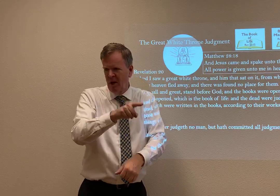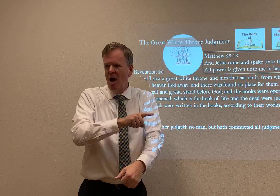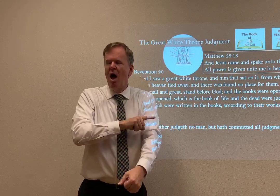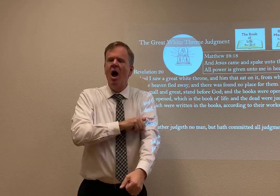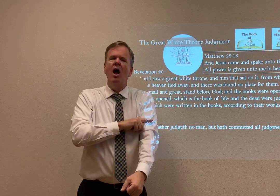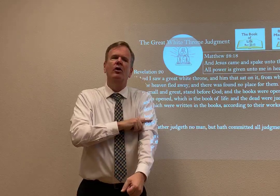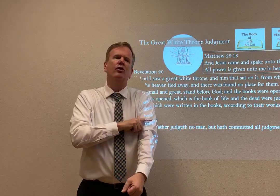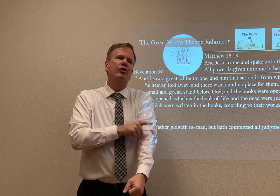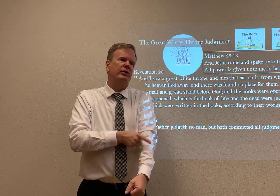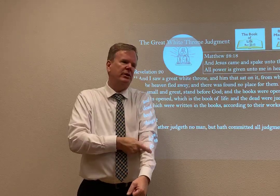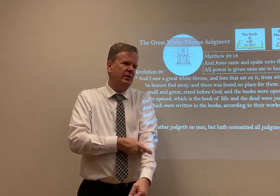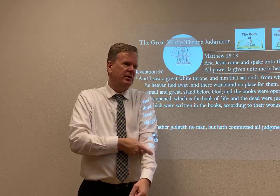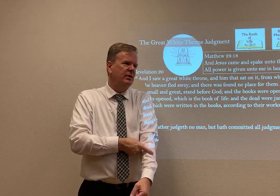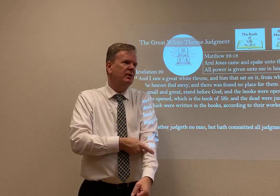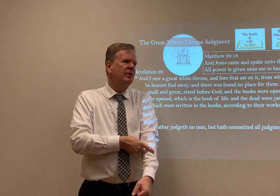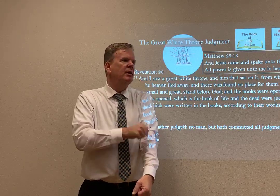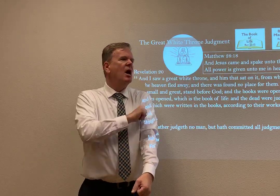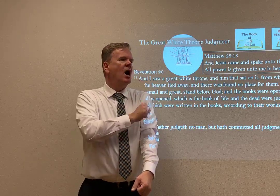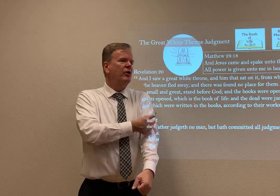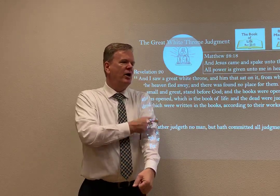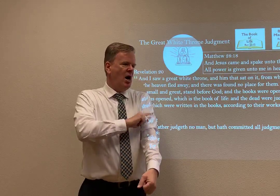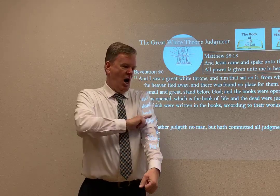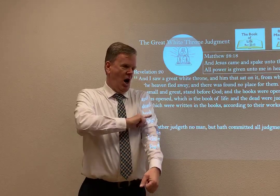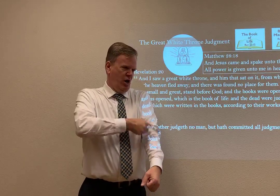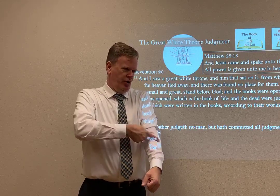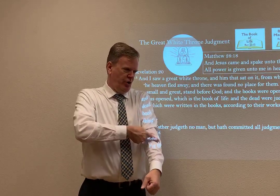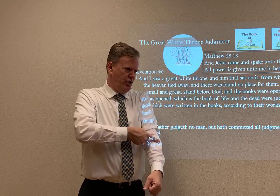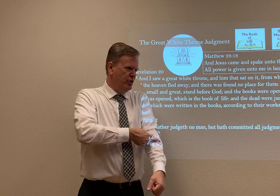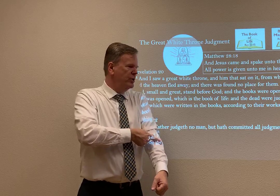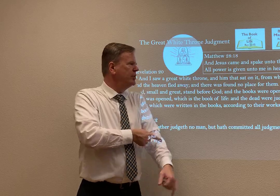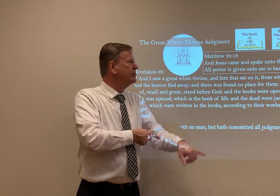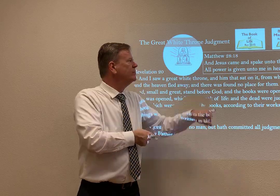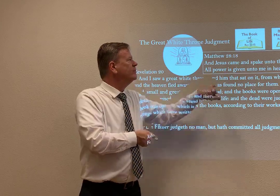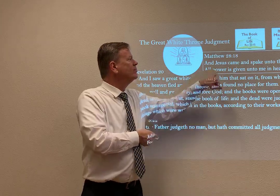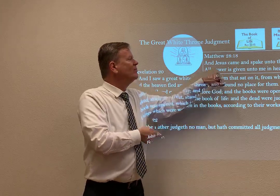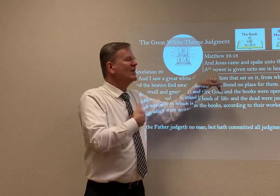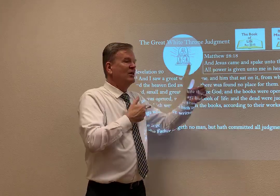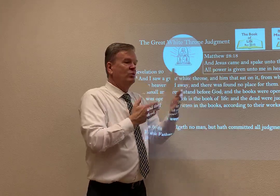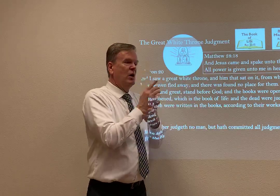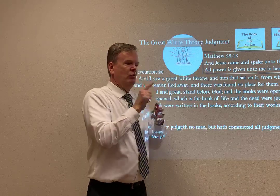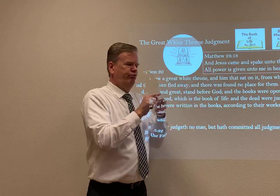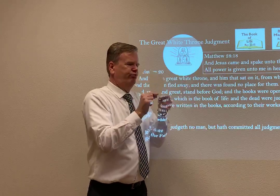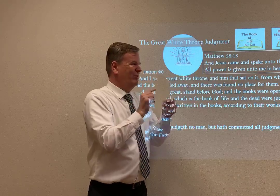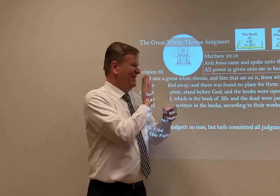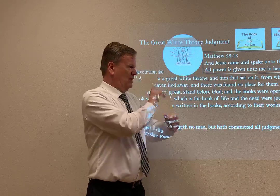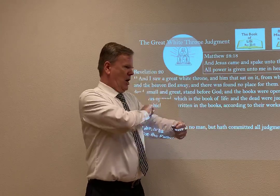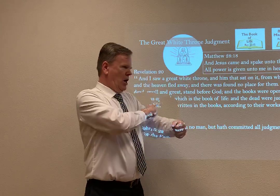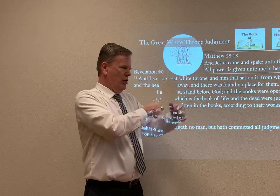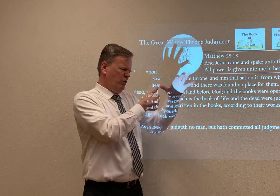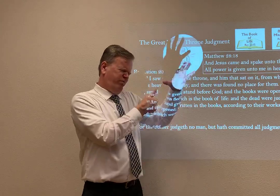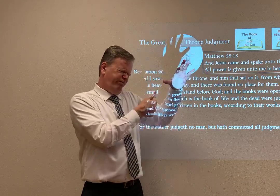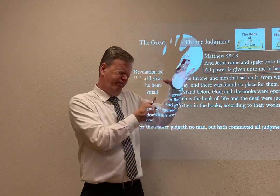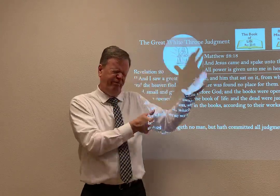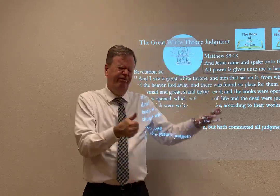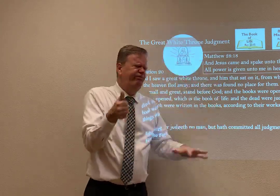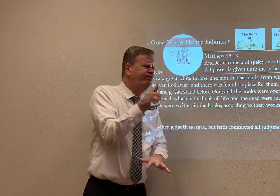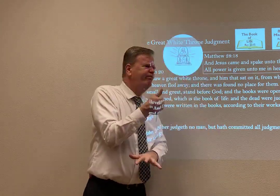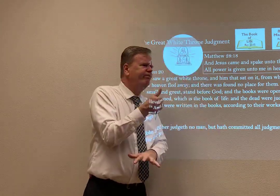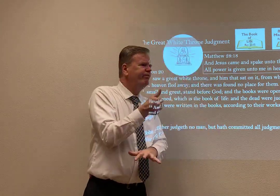You don't sign power this way, you sign it that way, like this. It's authority. Power as in authority. It's his authority, it's his